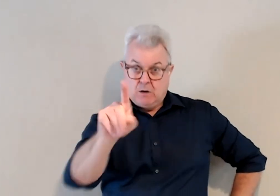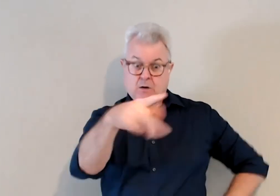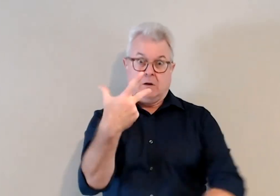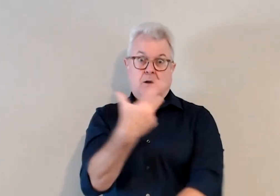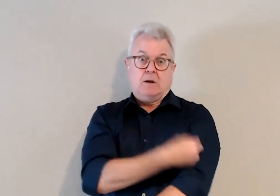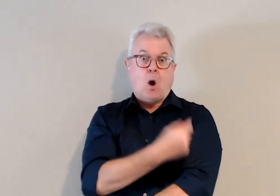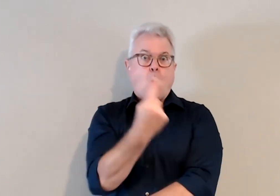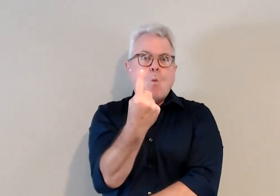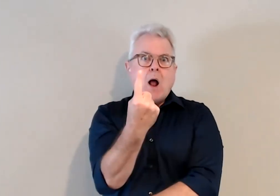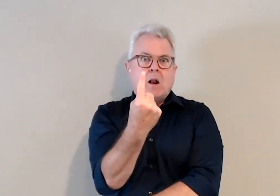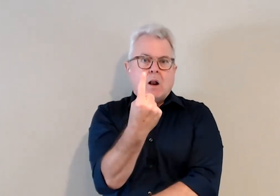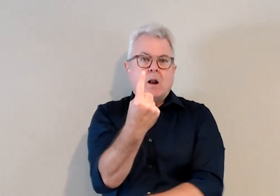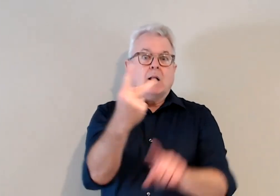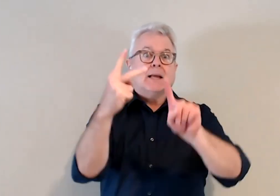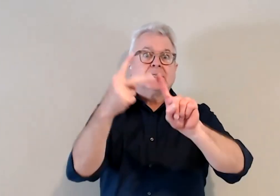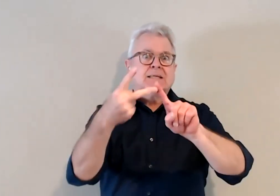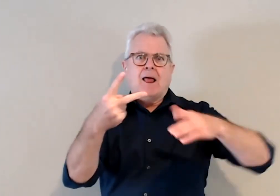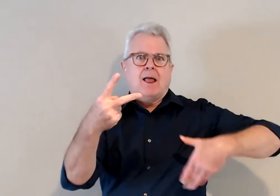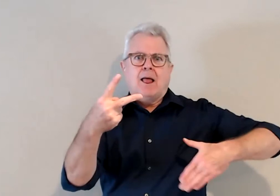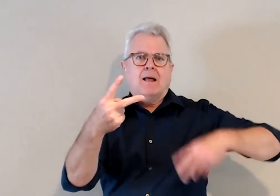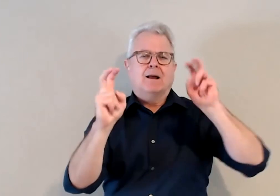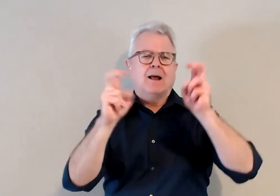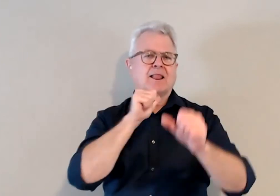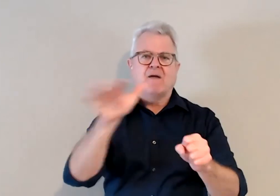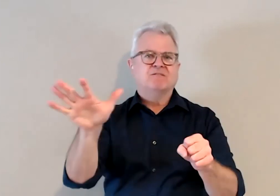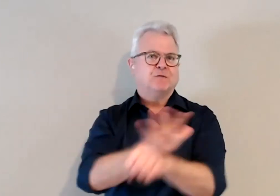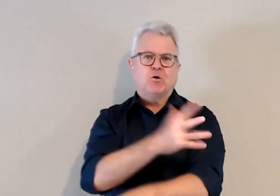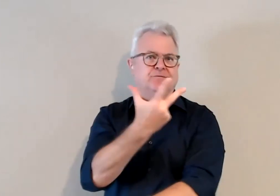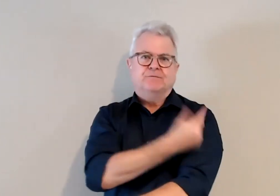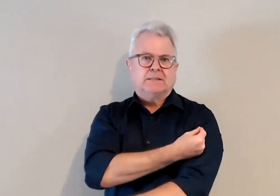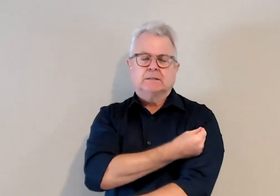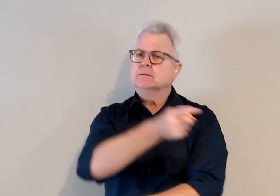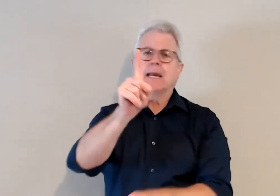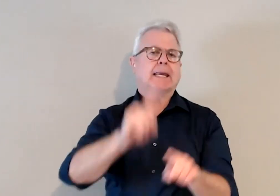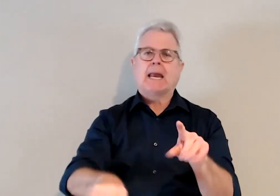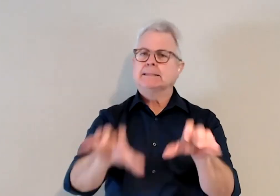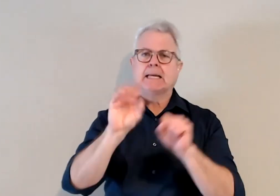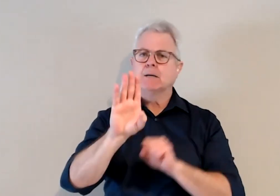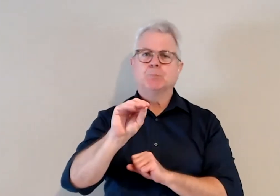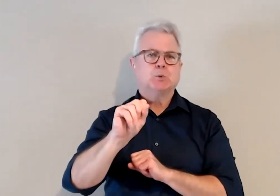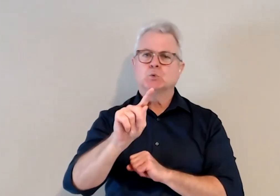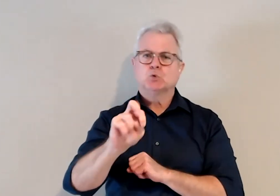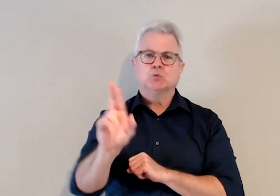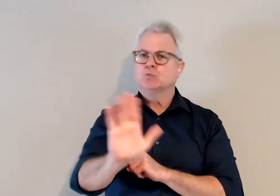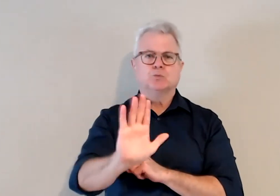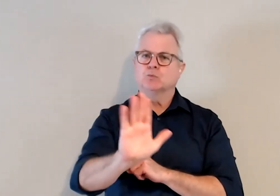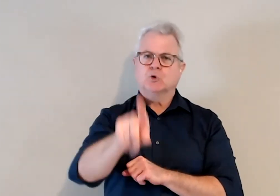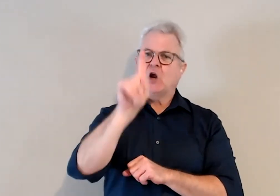had Pfizer or Moderna and you had your vaccine, you only had 1 shot, your first dose only, you were considered not fully